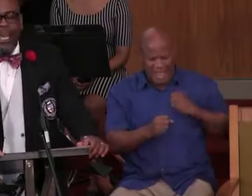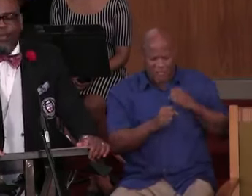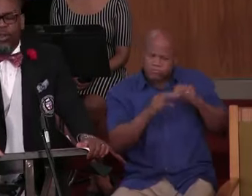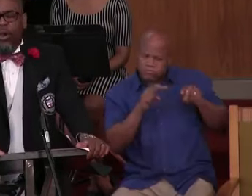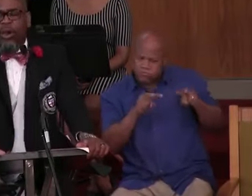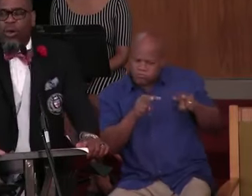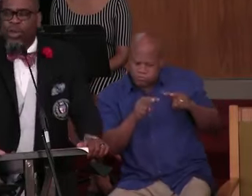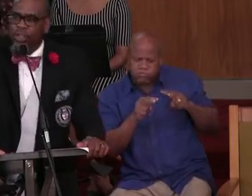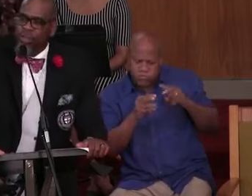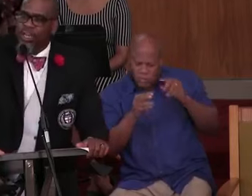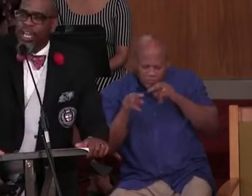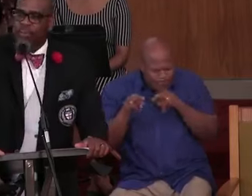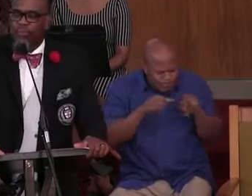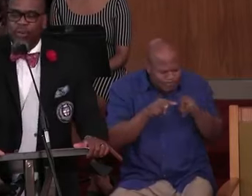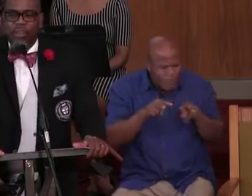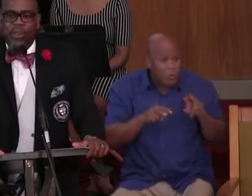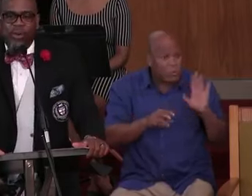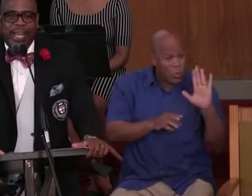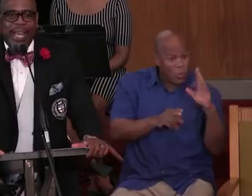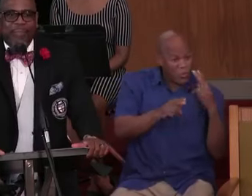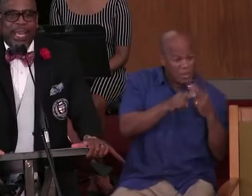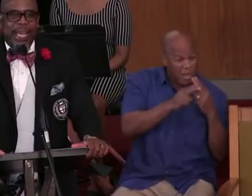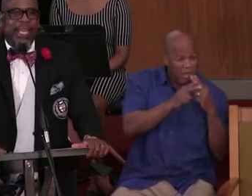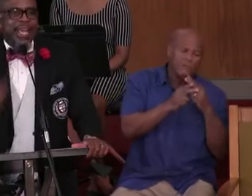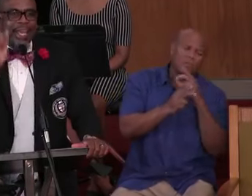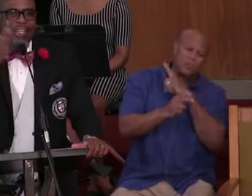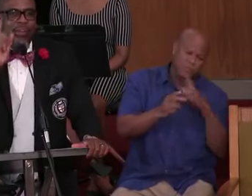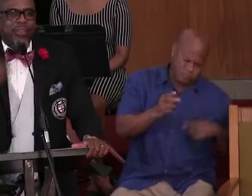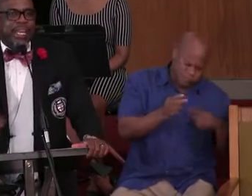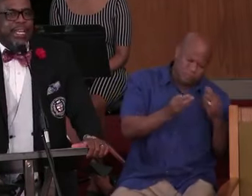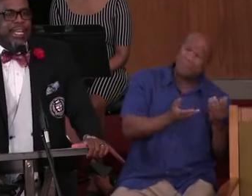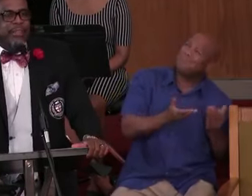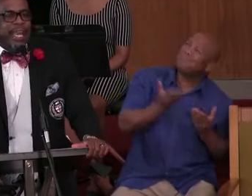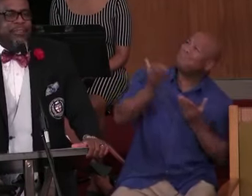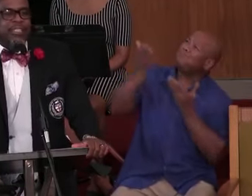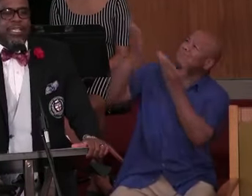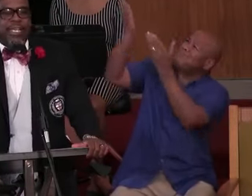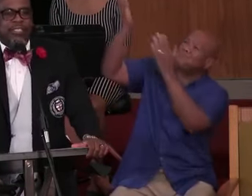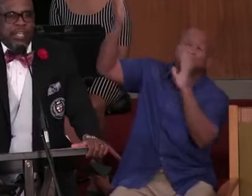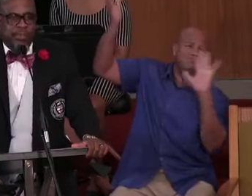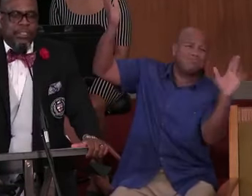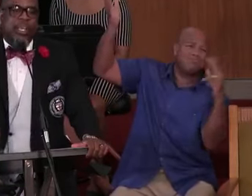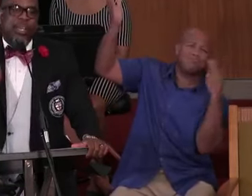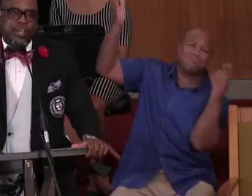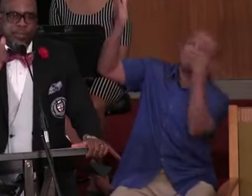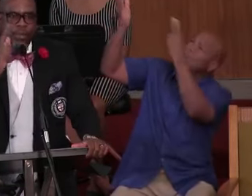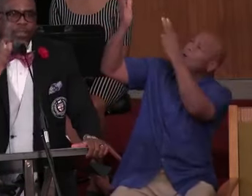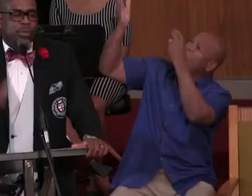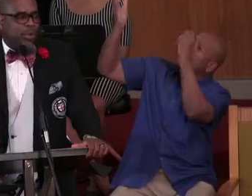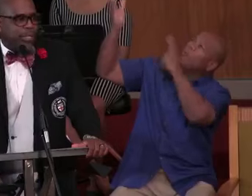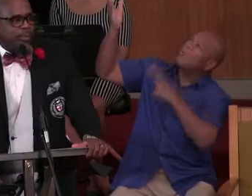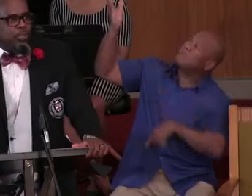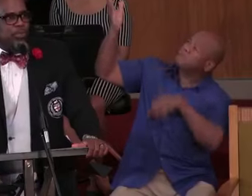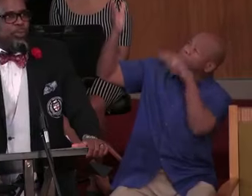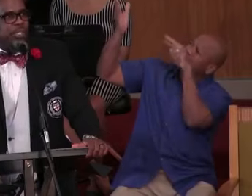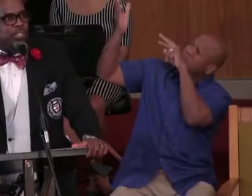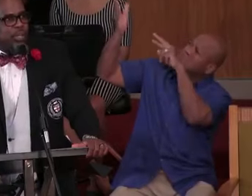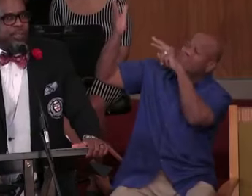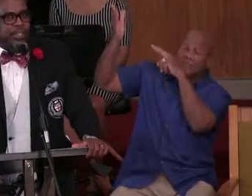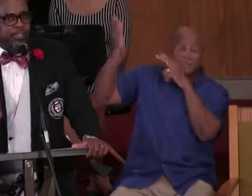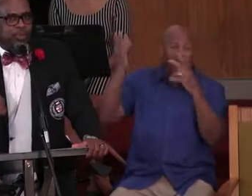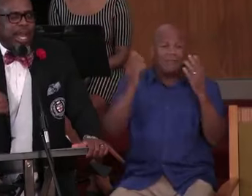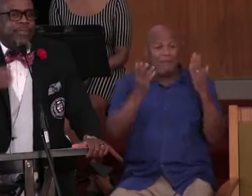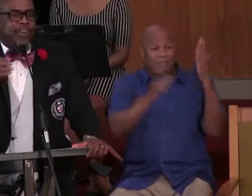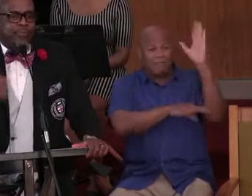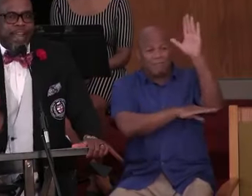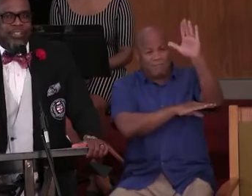in the gap and call your name before the Lord. Amen. And don't forget, even after today's service, communion, Holy Communion, will be served